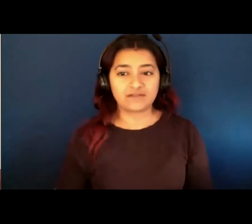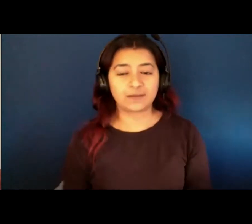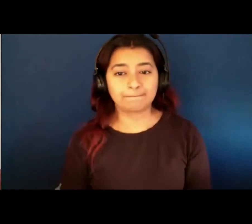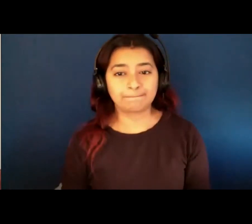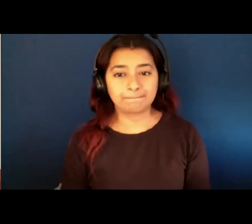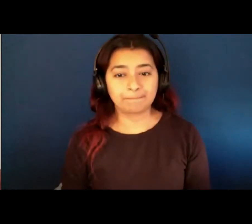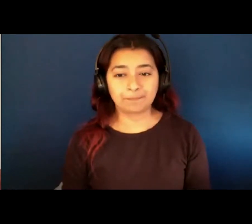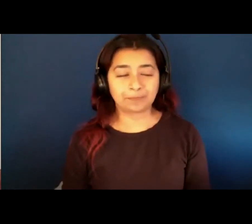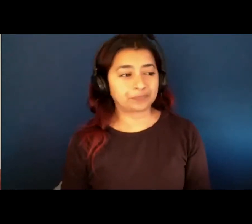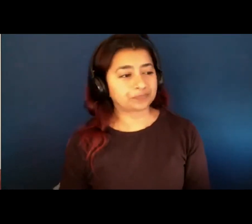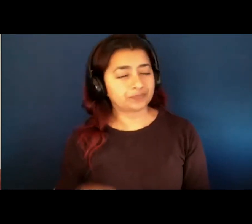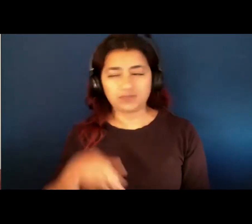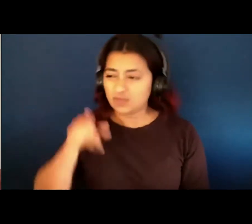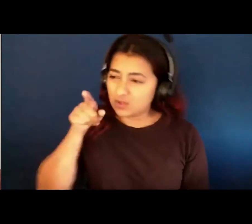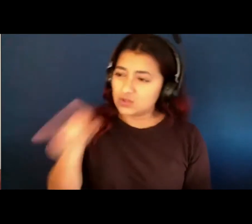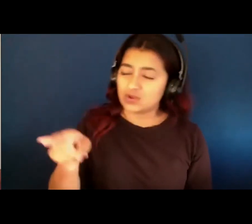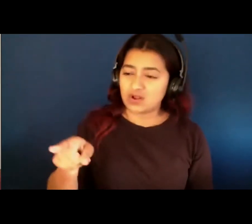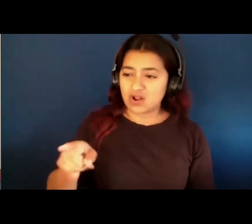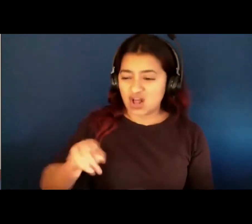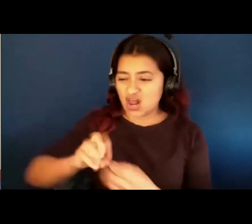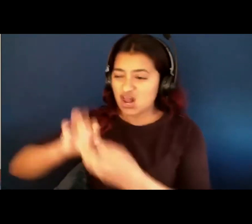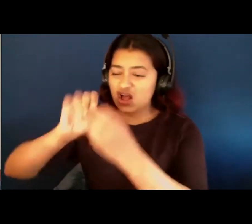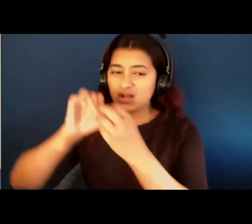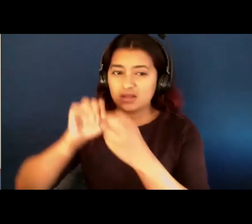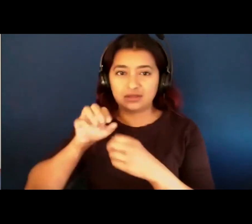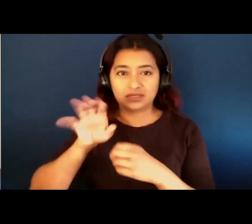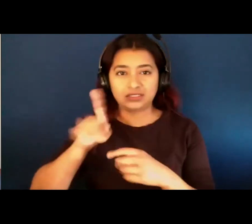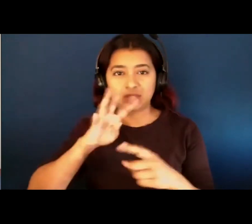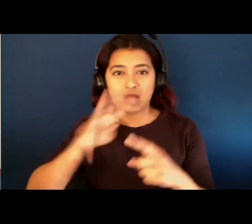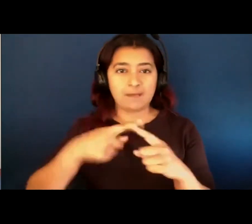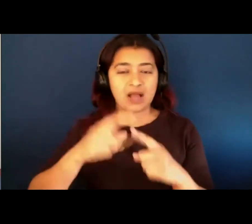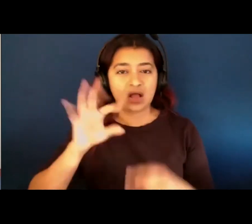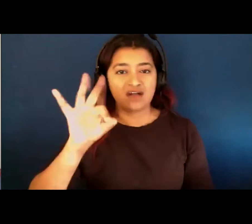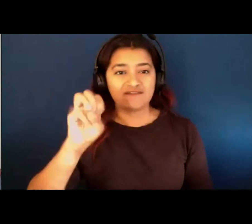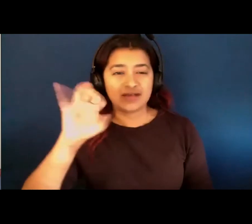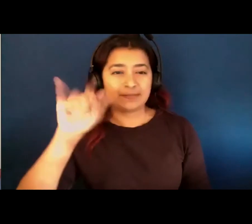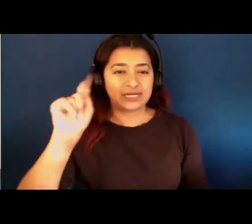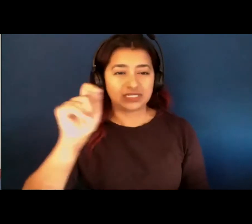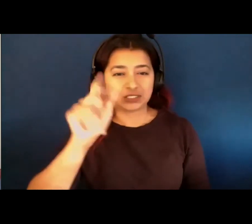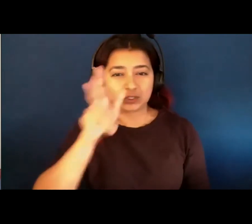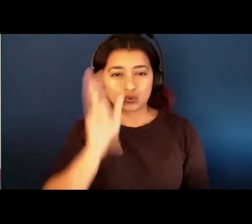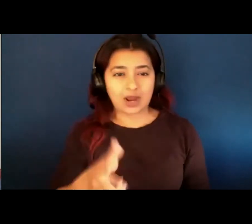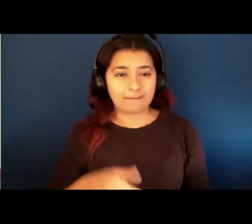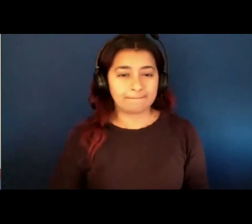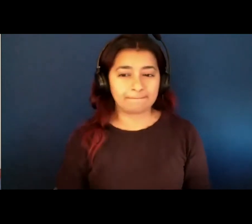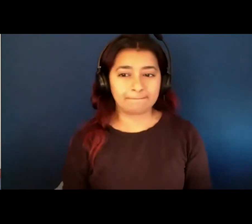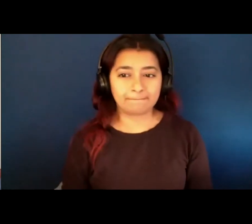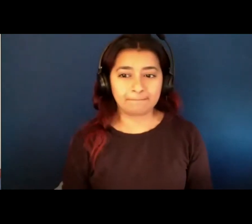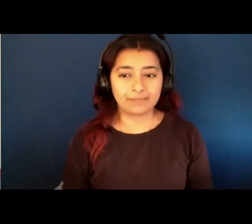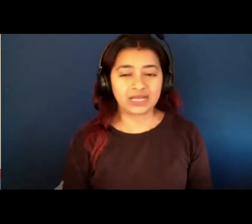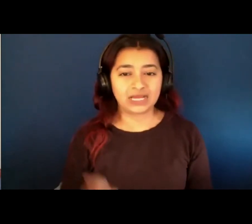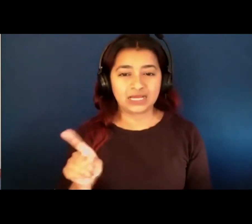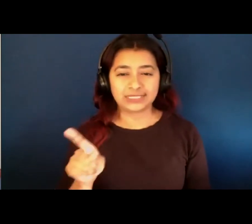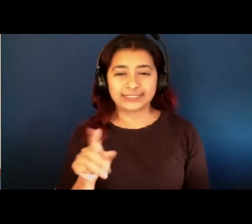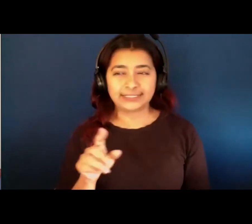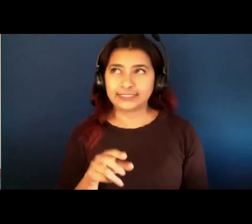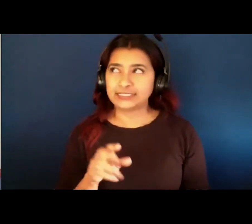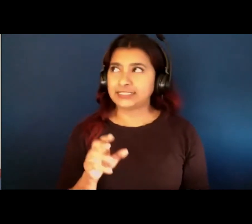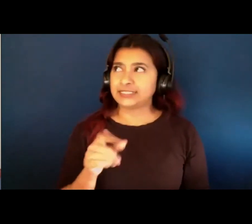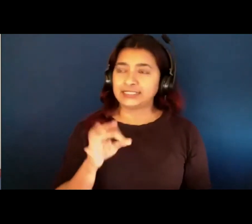You're the one instigating by bringing up feminist crap, he said. He sucked his teeth like our